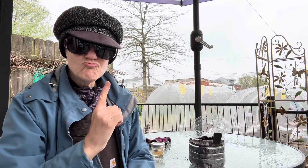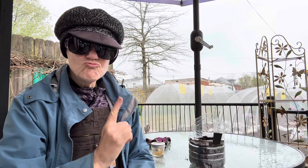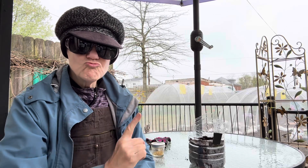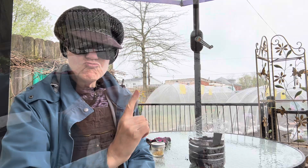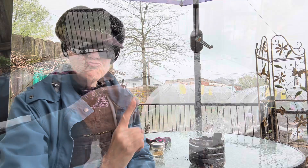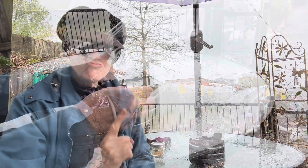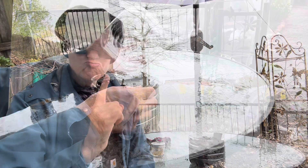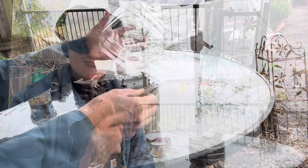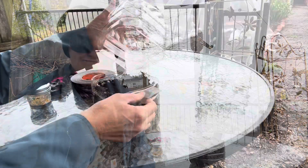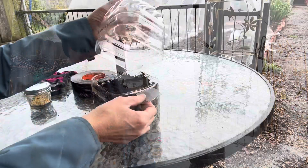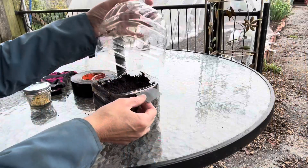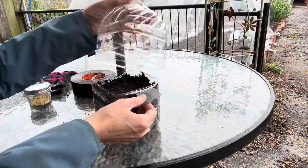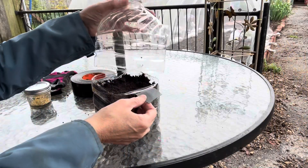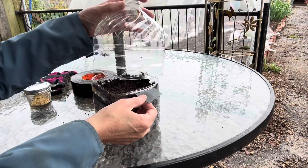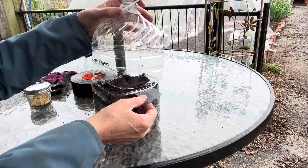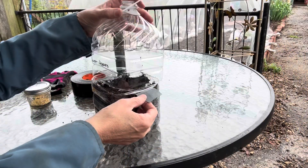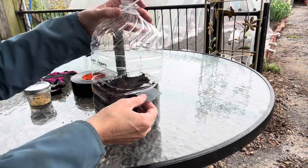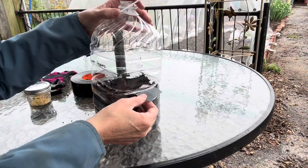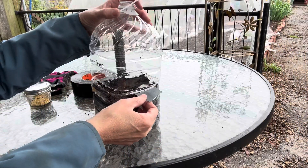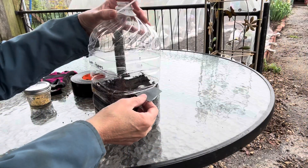drill when putting in the drainage holes.